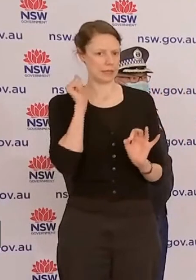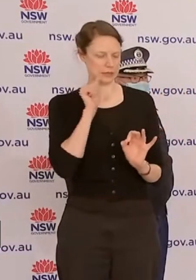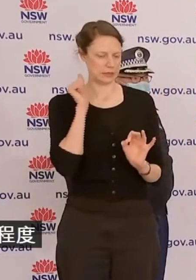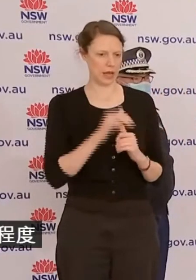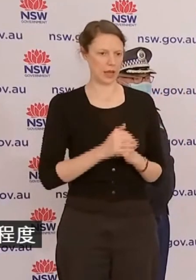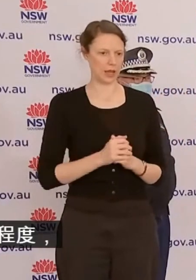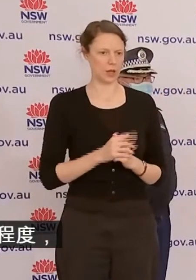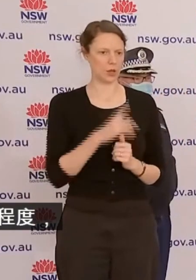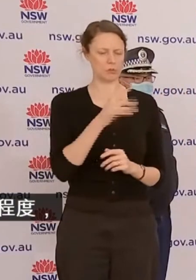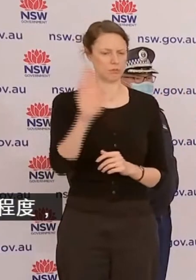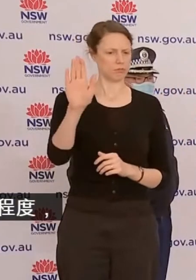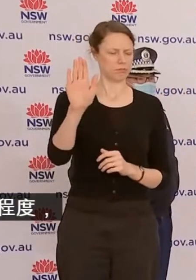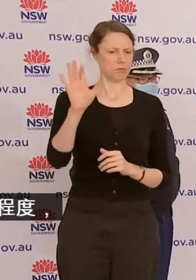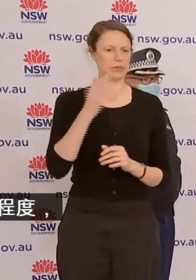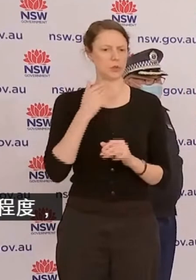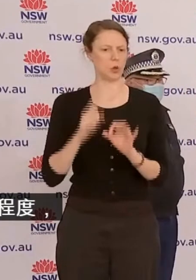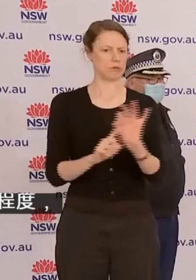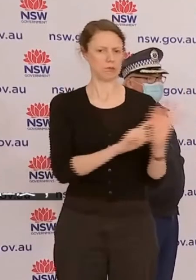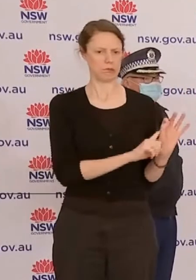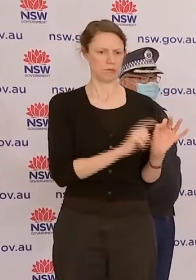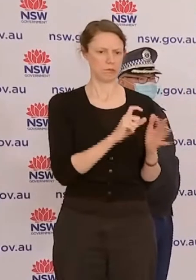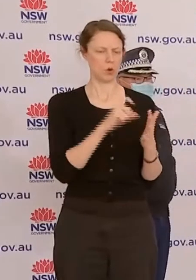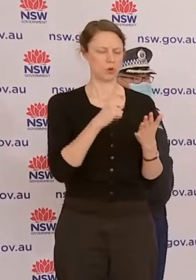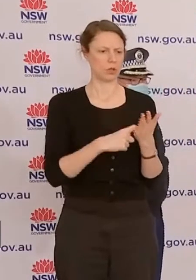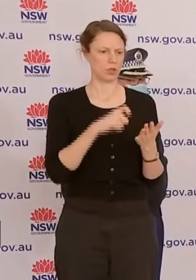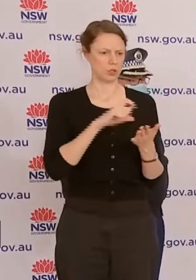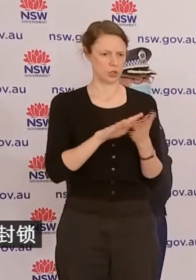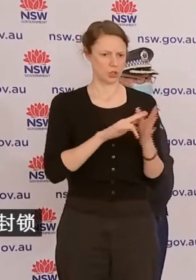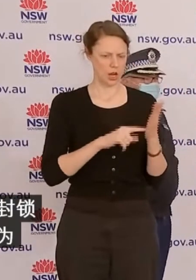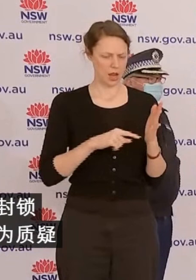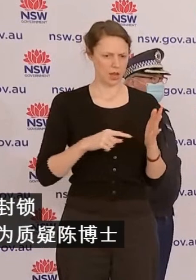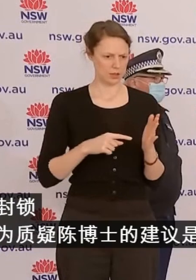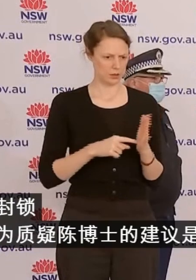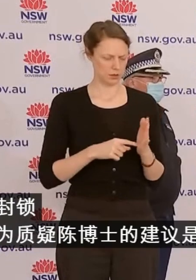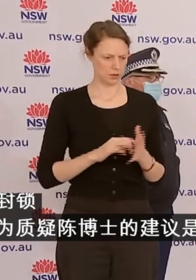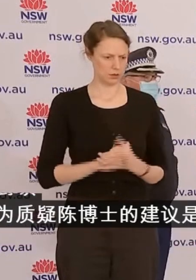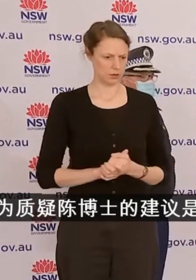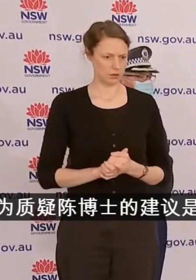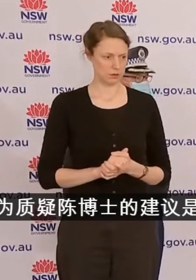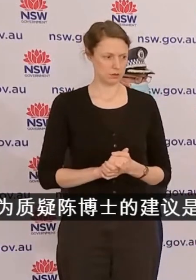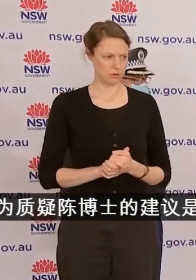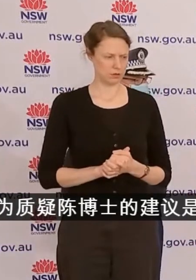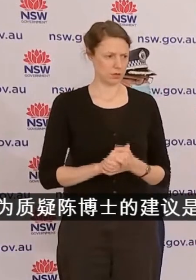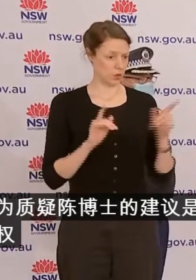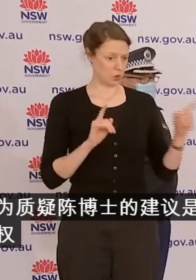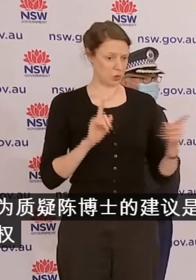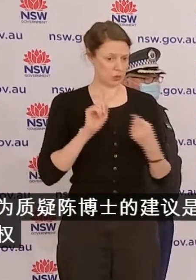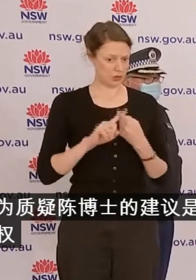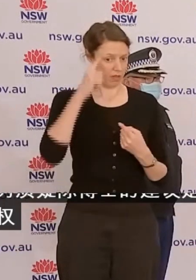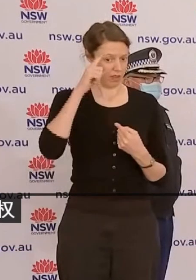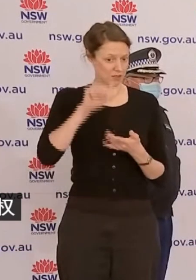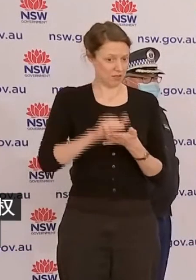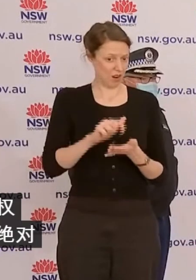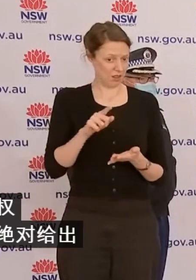Given the level of lockdown, it's 7 weeks, 5.5 million people are locked down. Do you maintain that? Do you think that people do have a right to